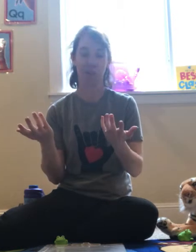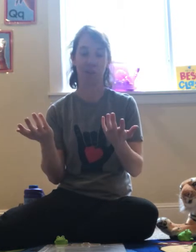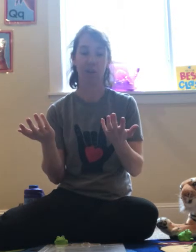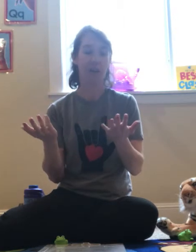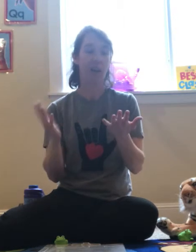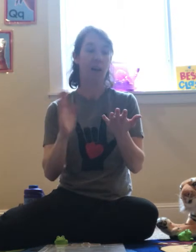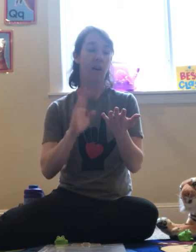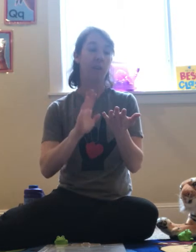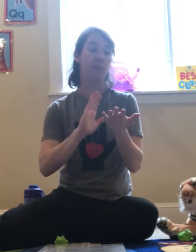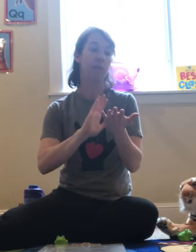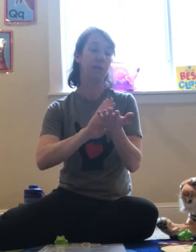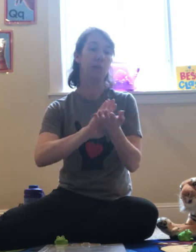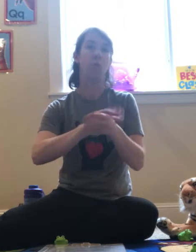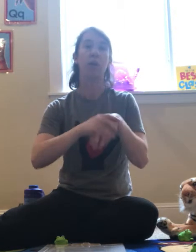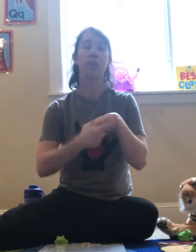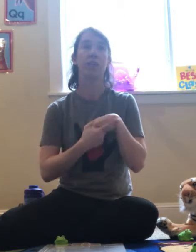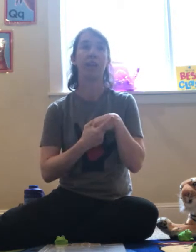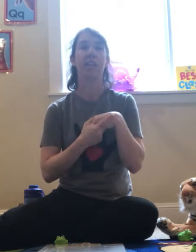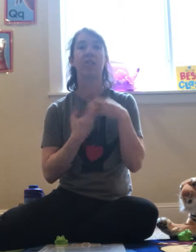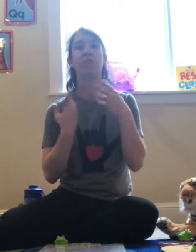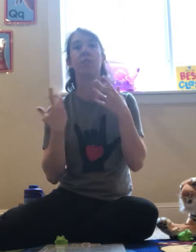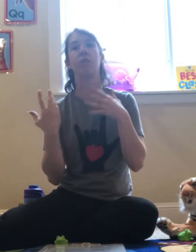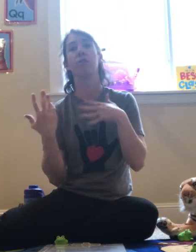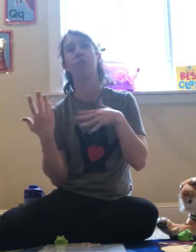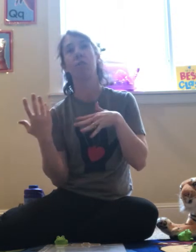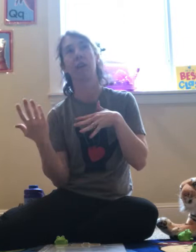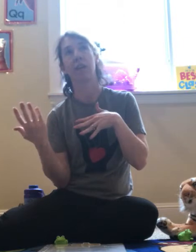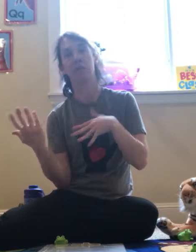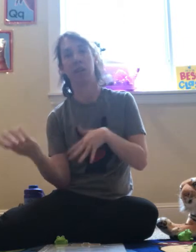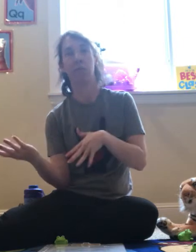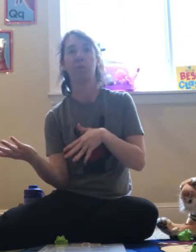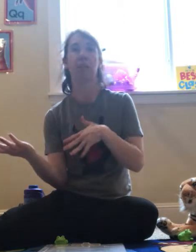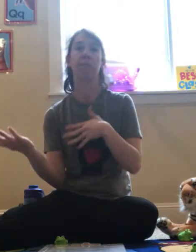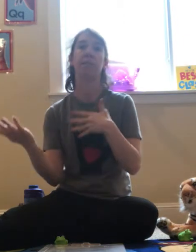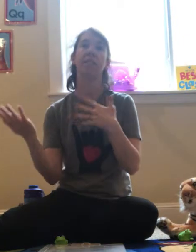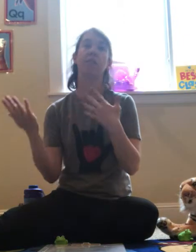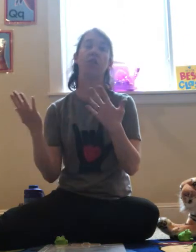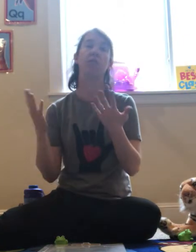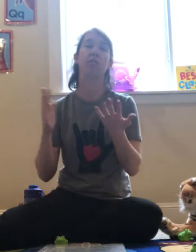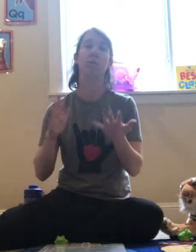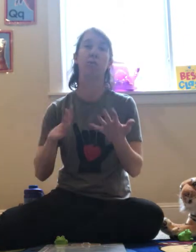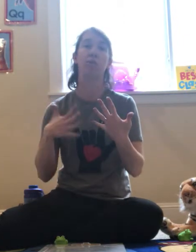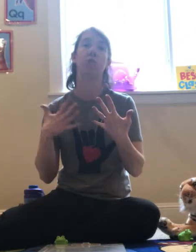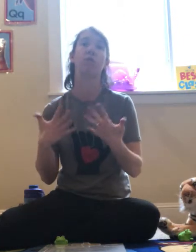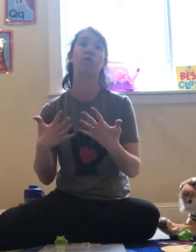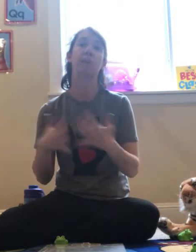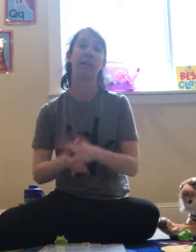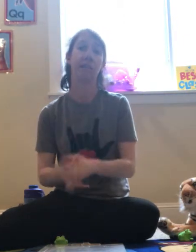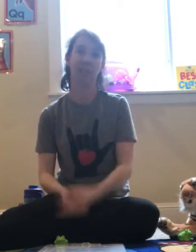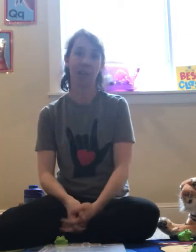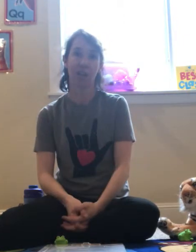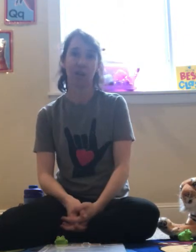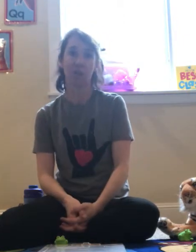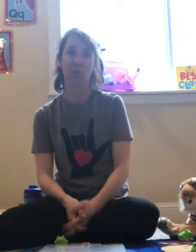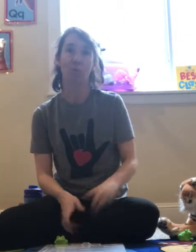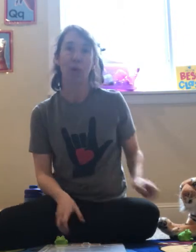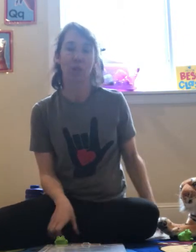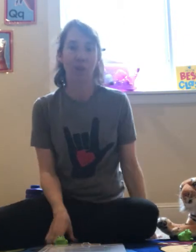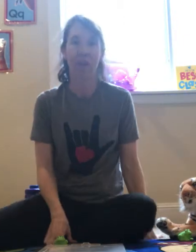song. Sometimes when you're washing your hands, you say you want to do it for like a couple times through the ABC songs. I was always trying to encourage my kids to wash their